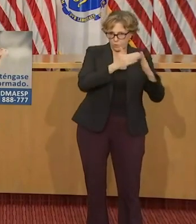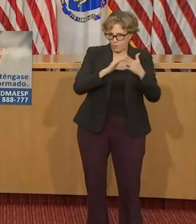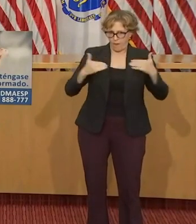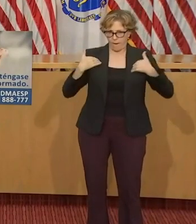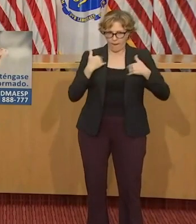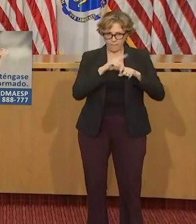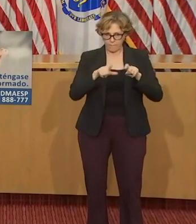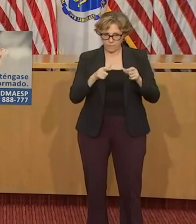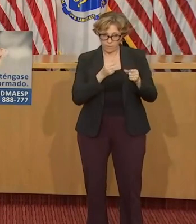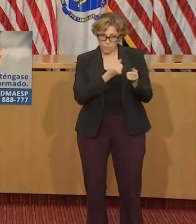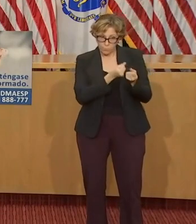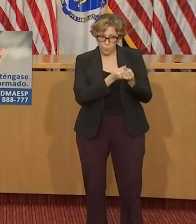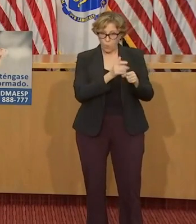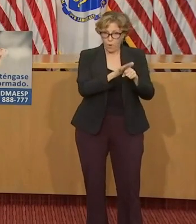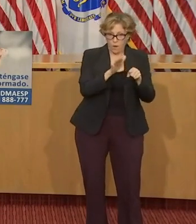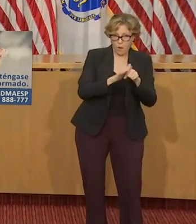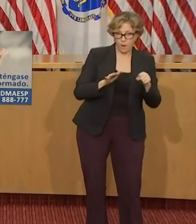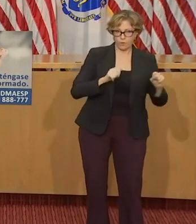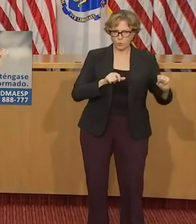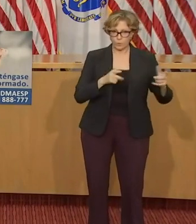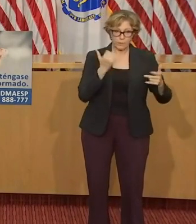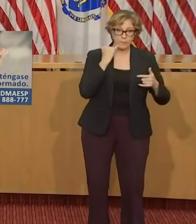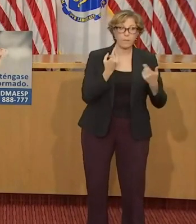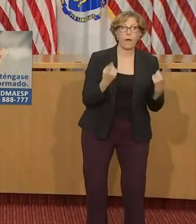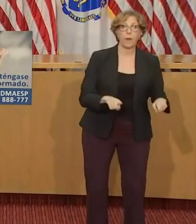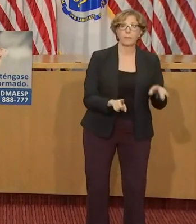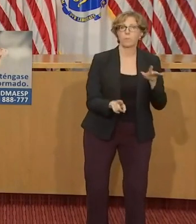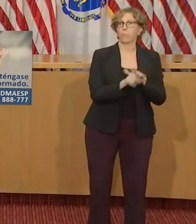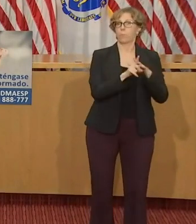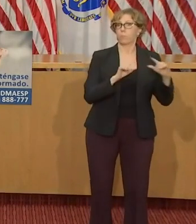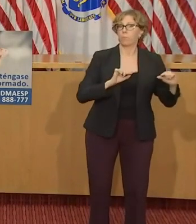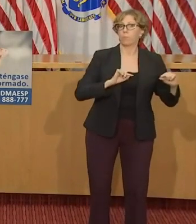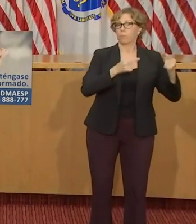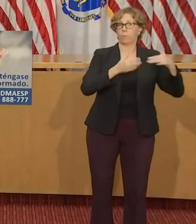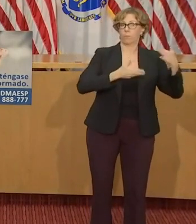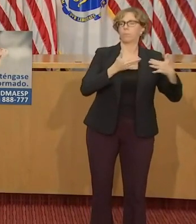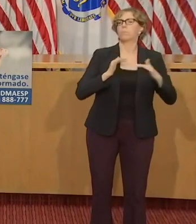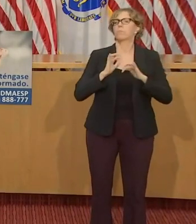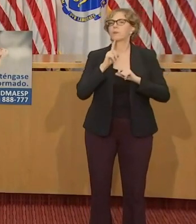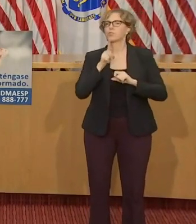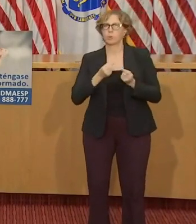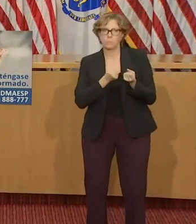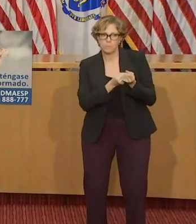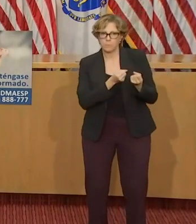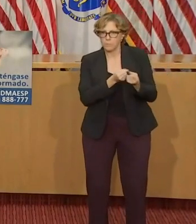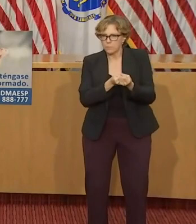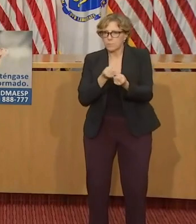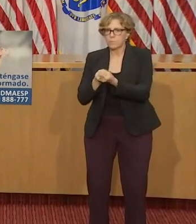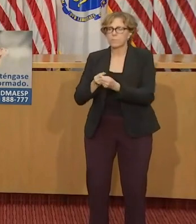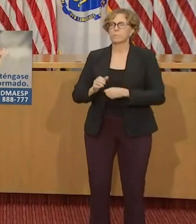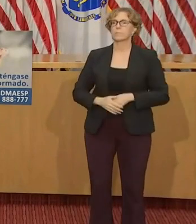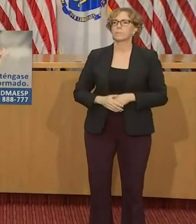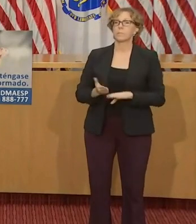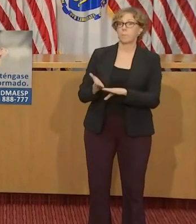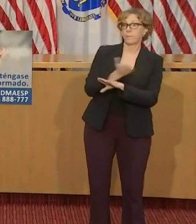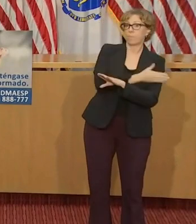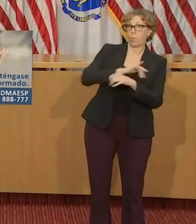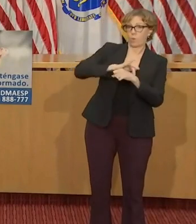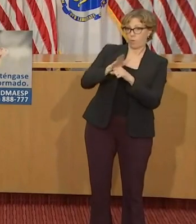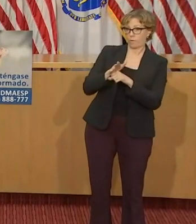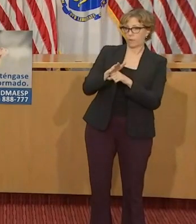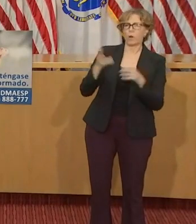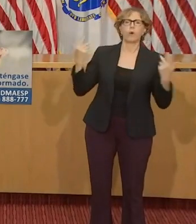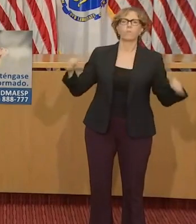governor's directive that he just laid on us all right here. The only real exceptions is if you're an essential worker traveling to any of these other states, but that's a